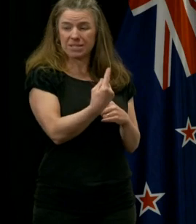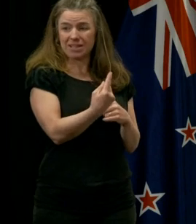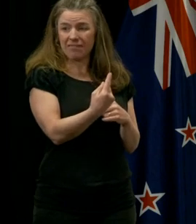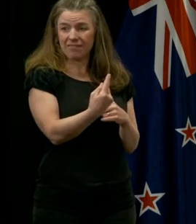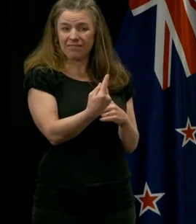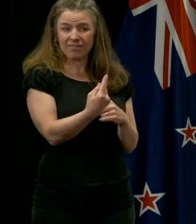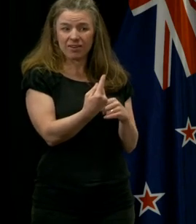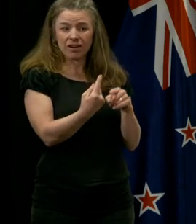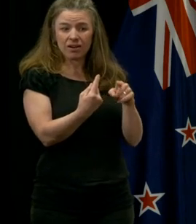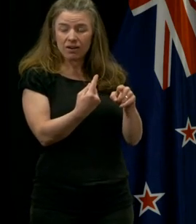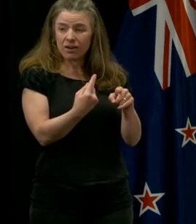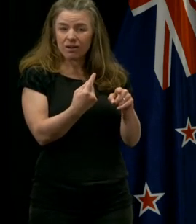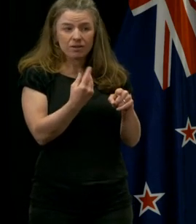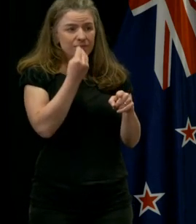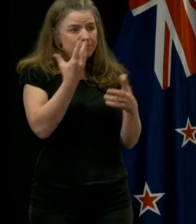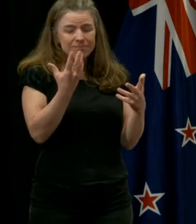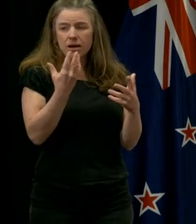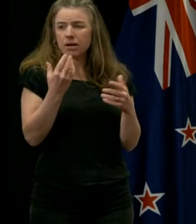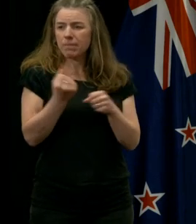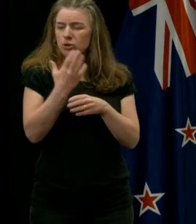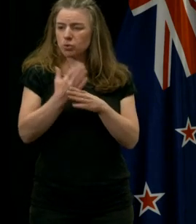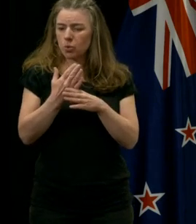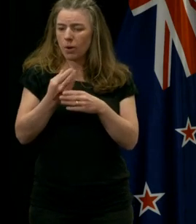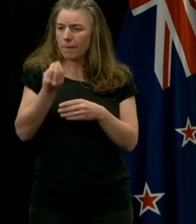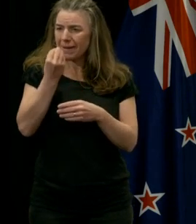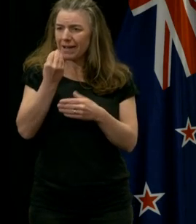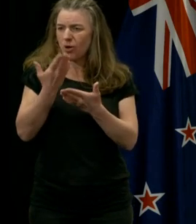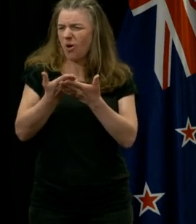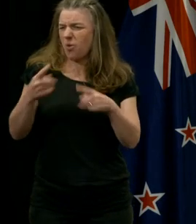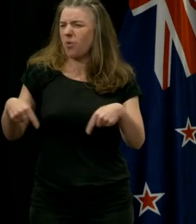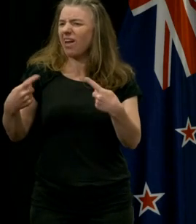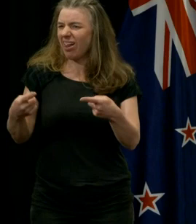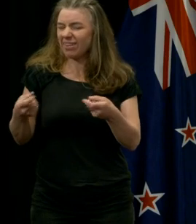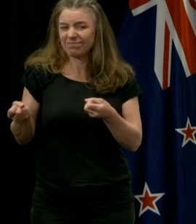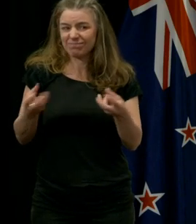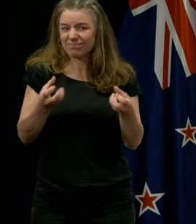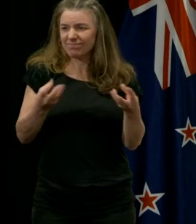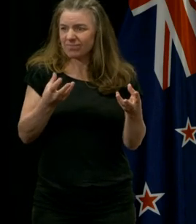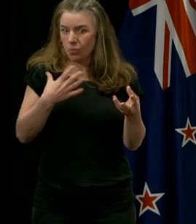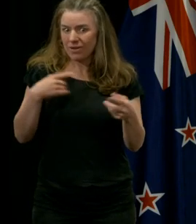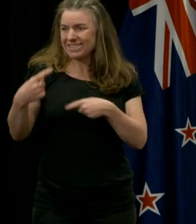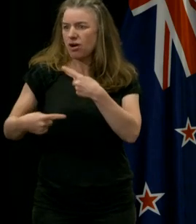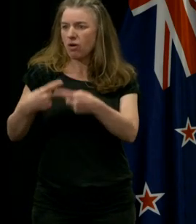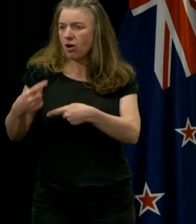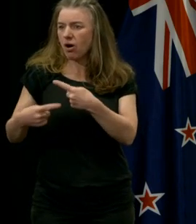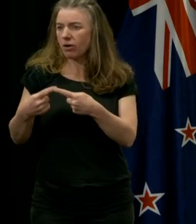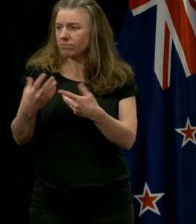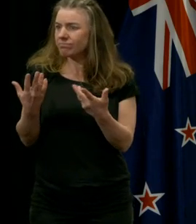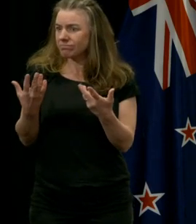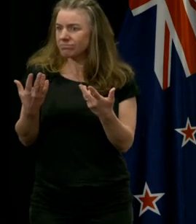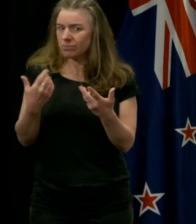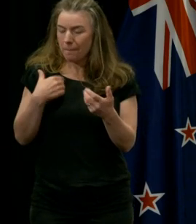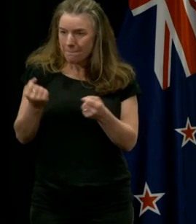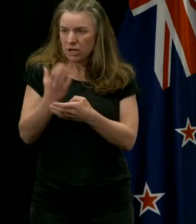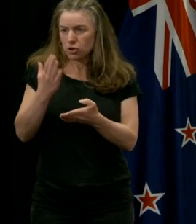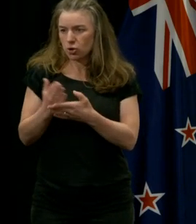on Wheels is available, making sure that they are getting food delivery services that have existed for them prior, that are able to continue that